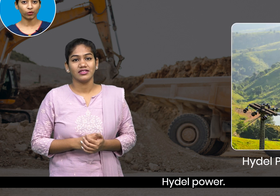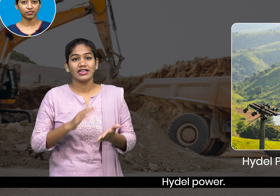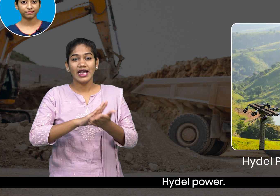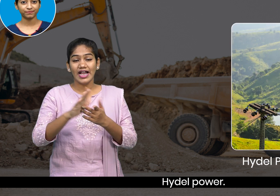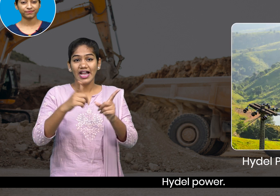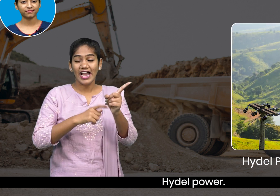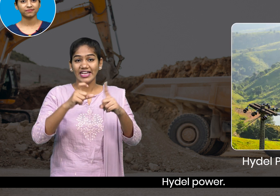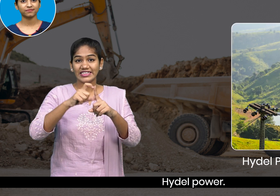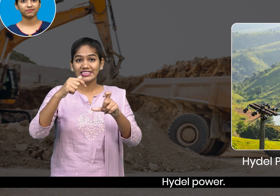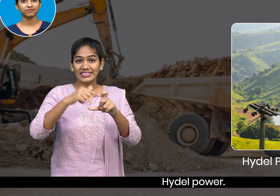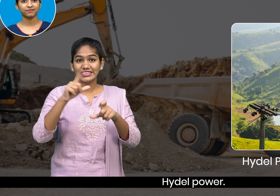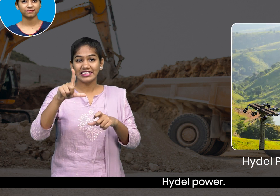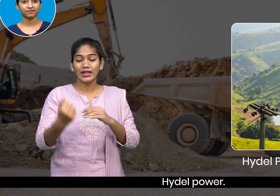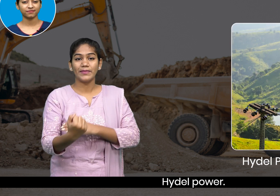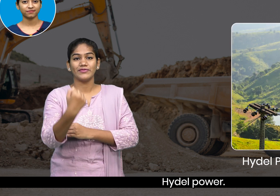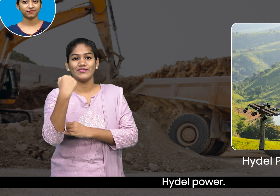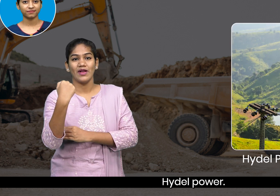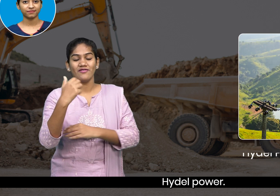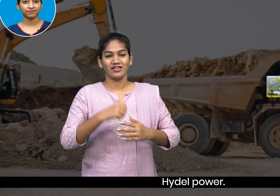Tidal power,